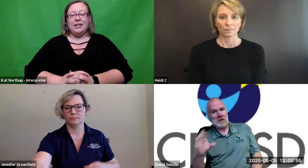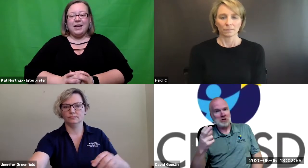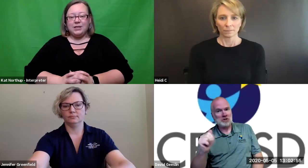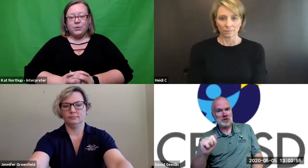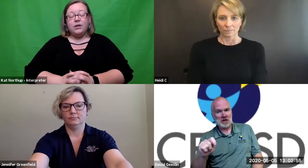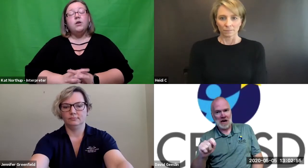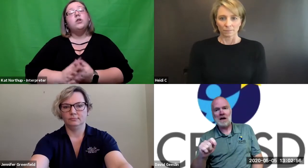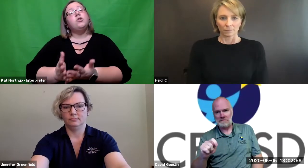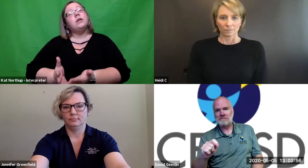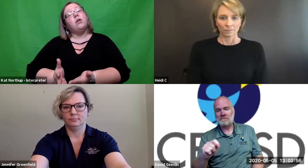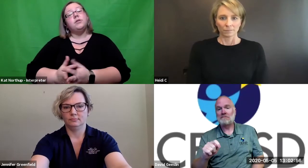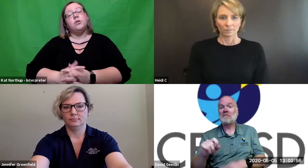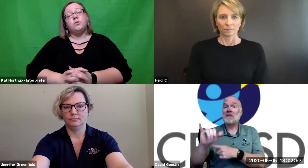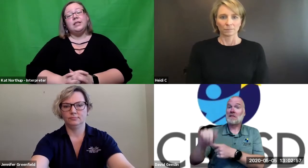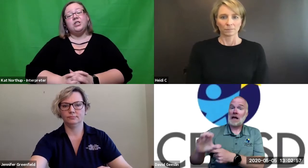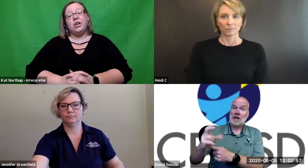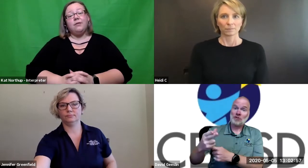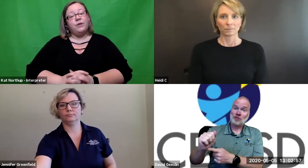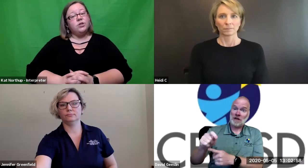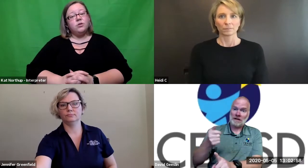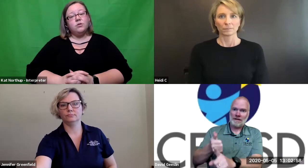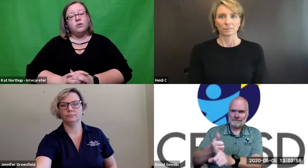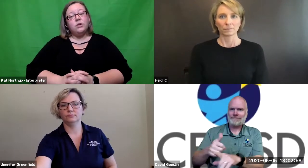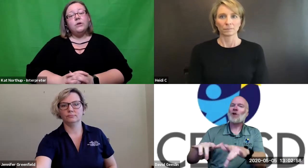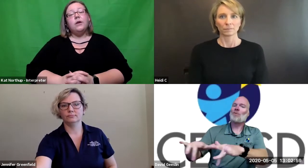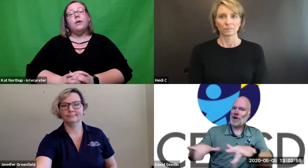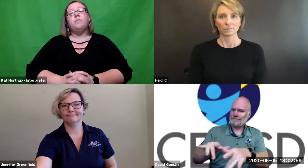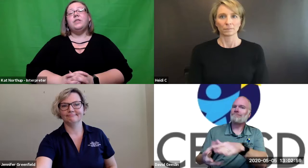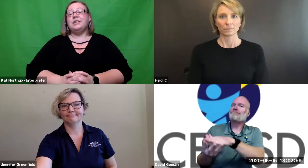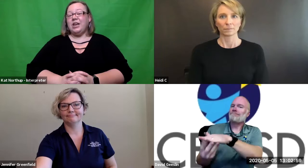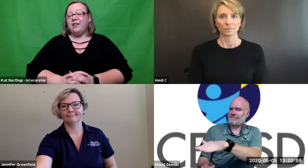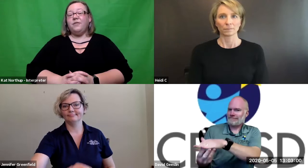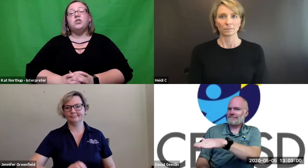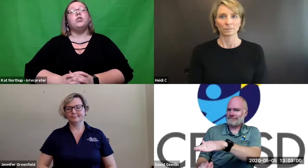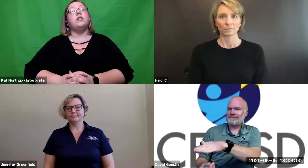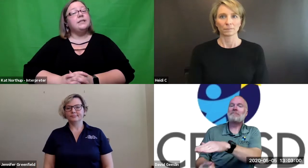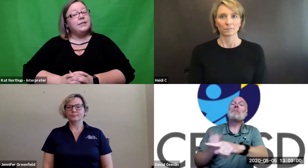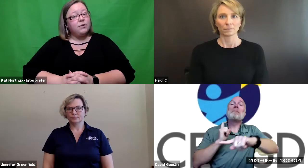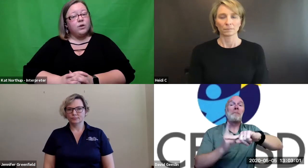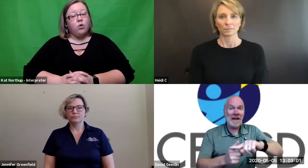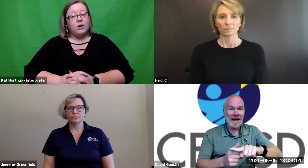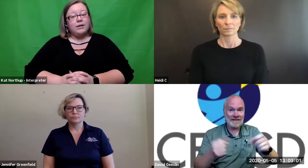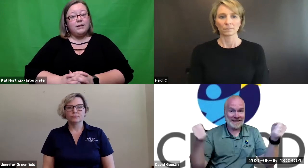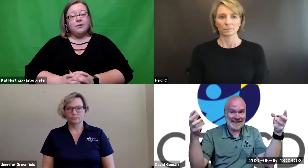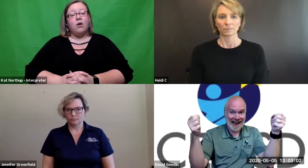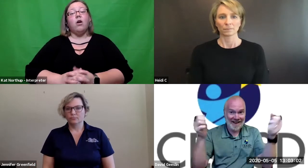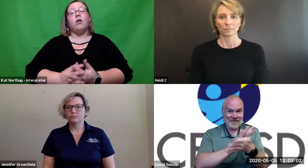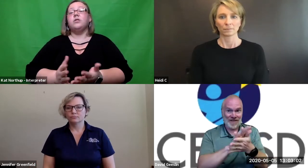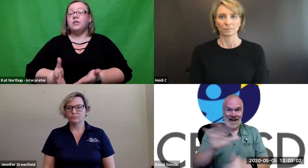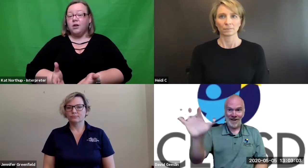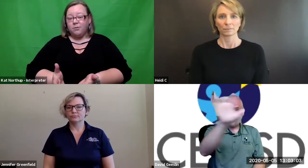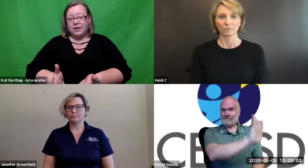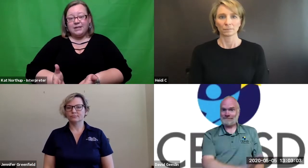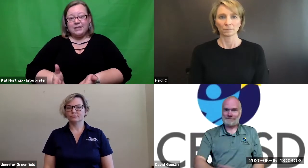move on to the next one. You can also use the chat feature. The chat feature is recorded